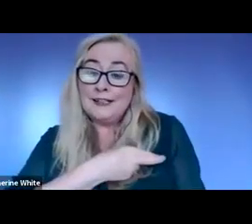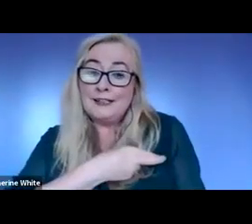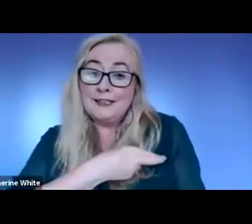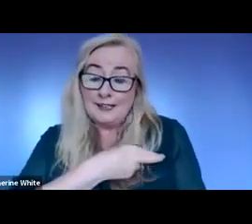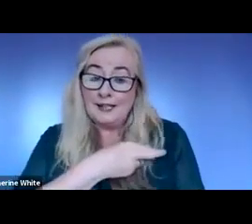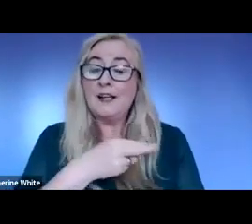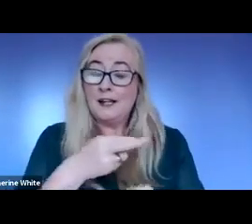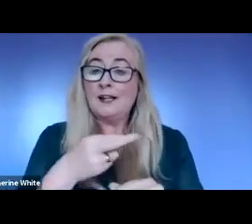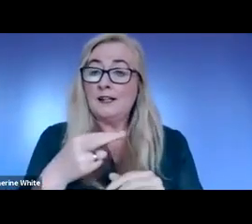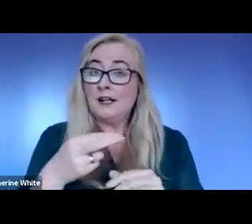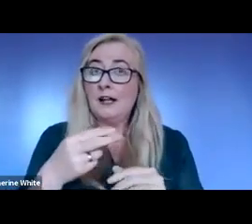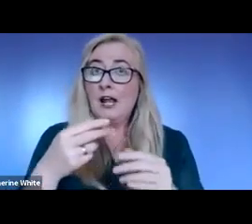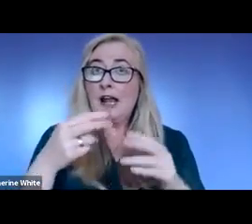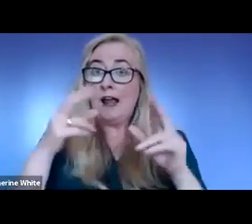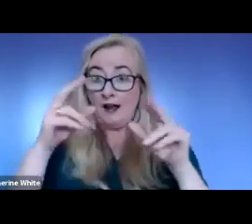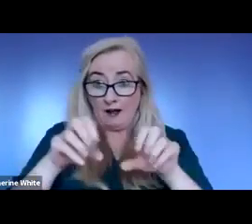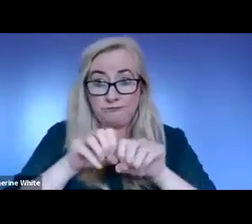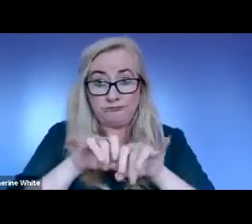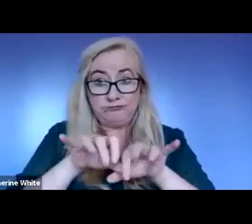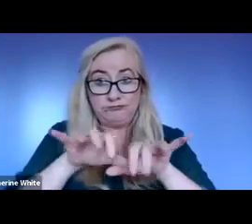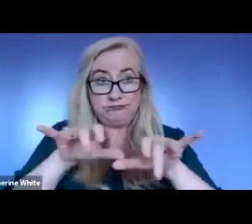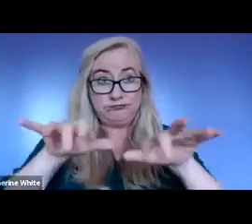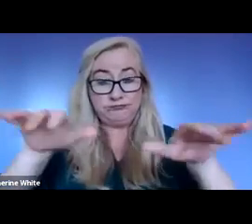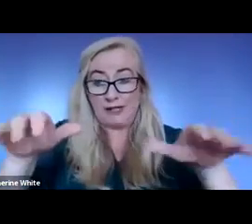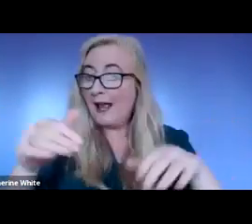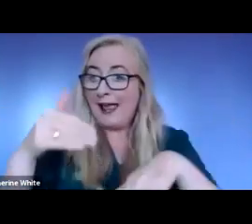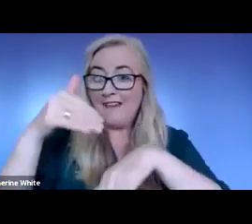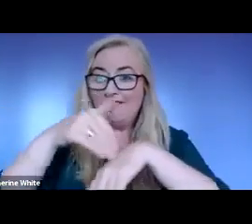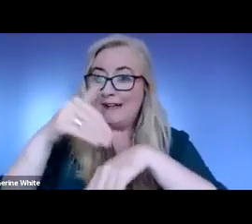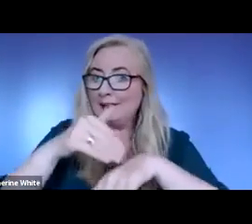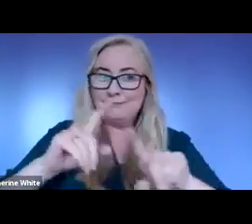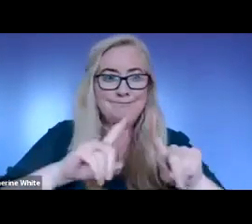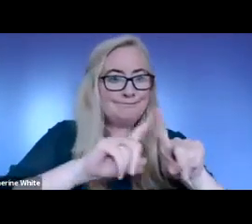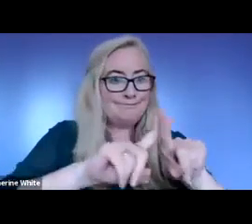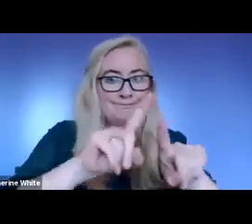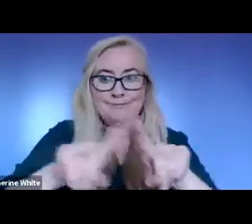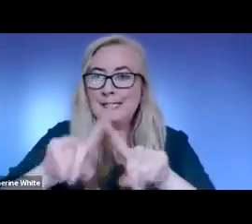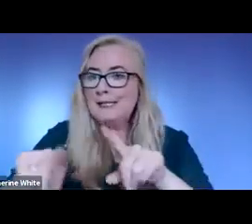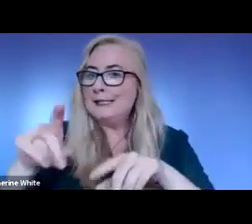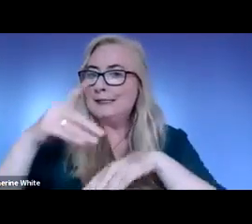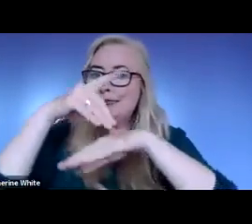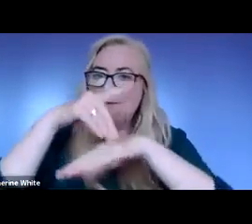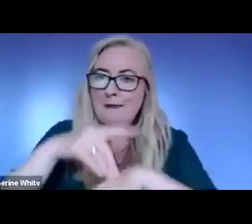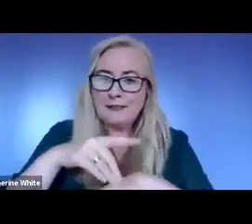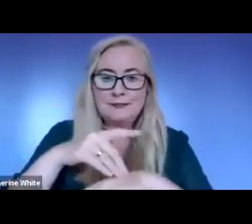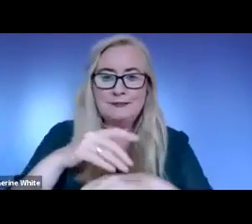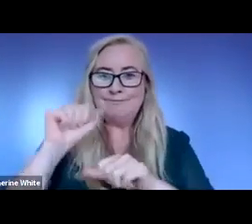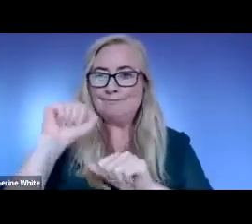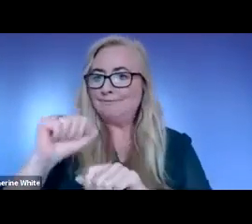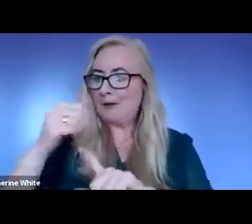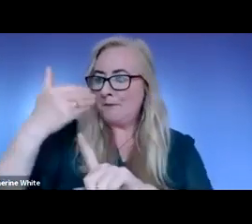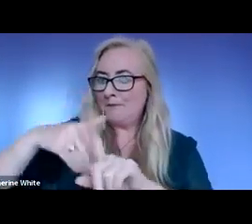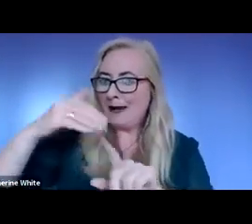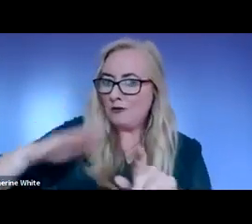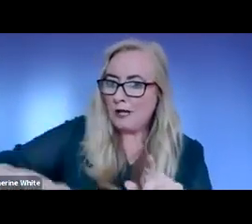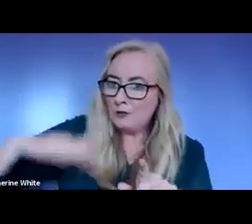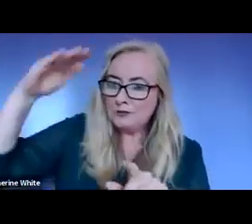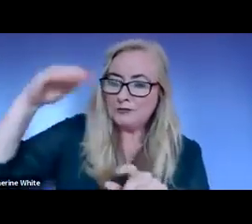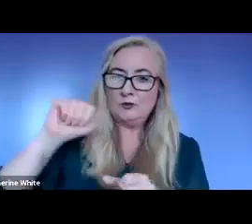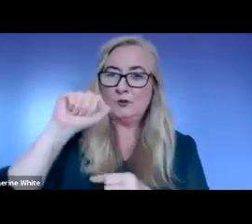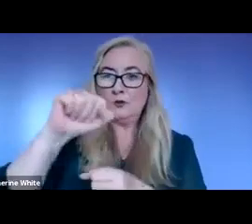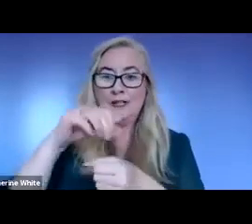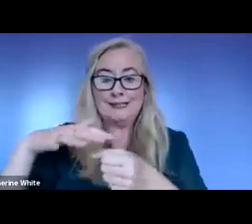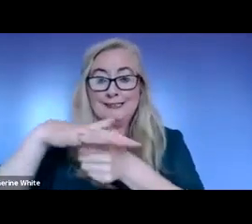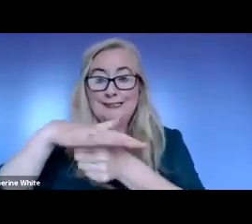of it were felt very differently depending on your socioeconomic background, depending on your circumstances.